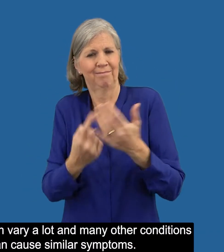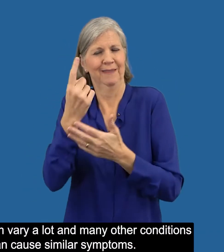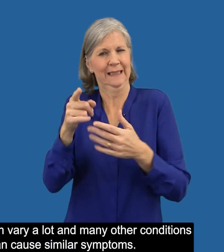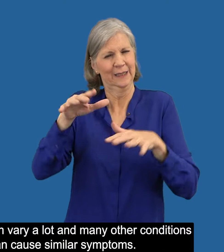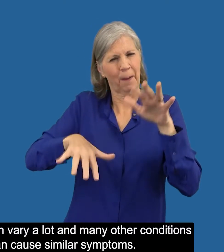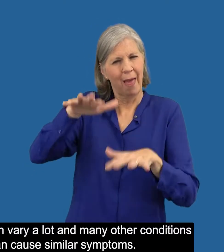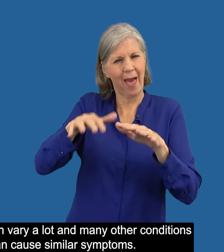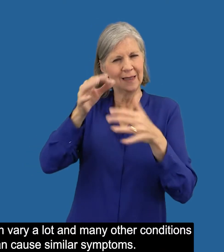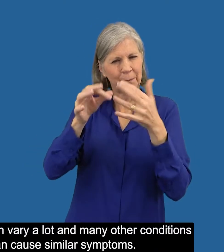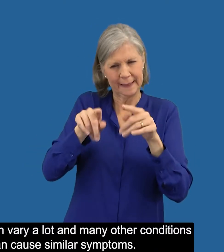similar symptoms.